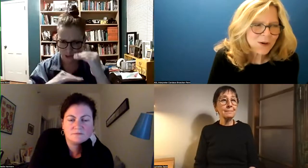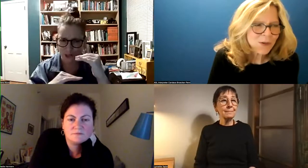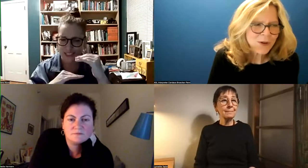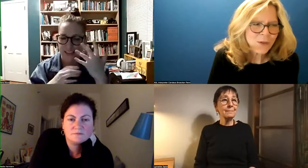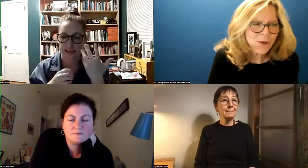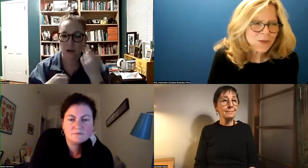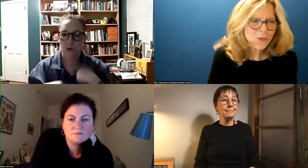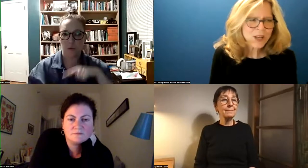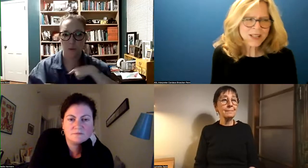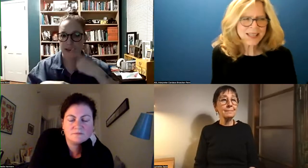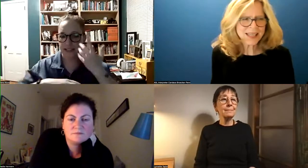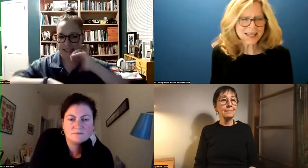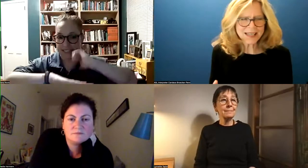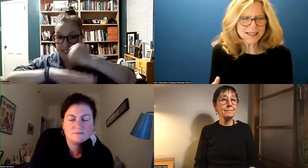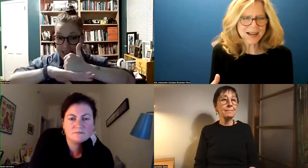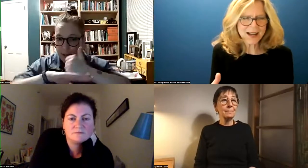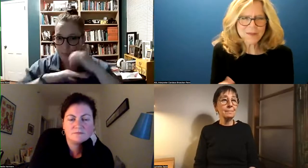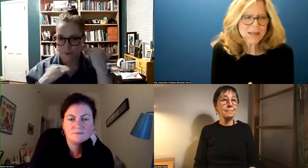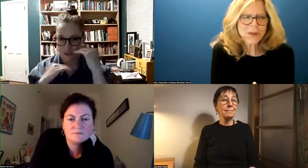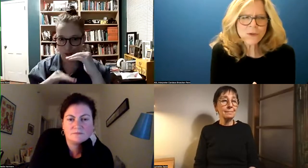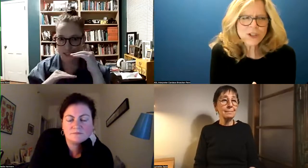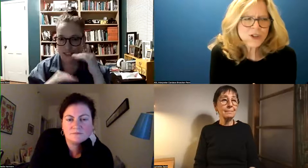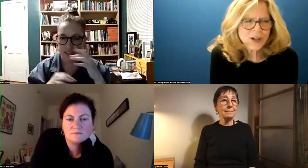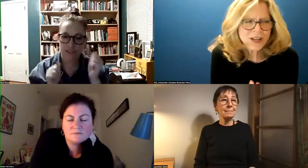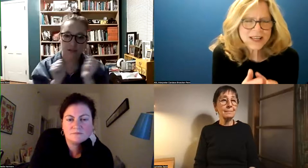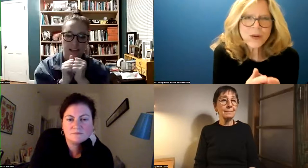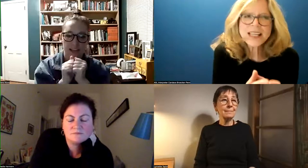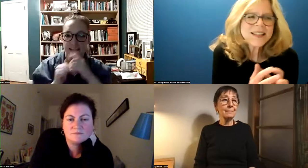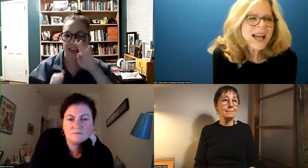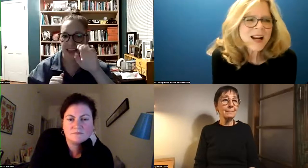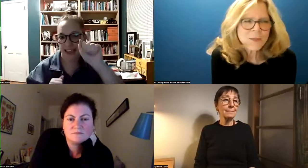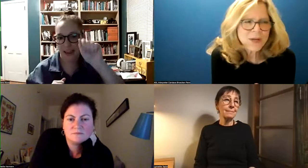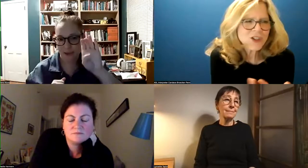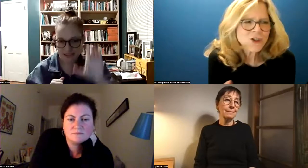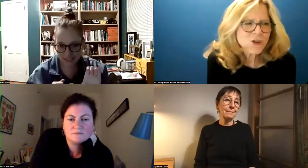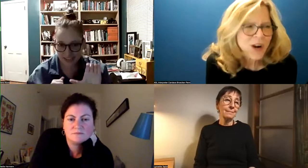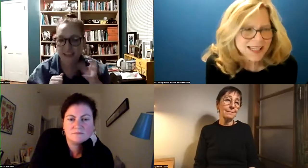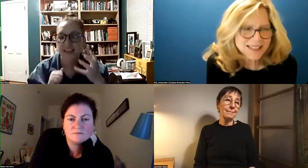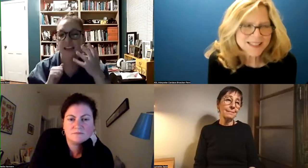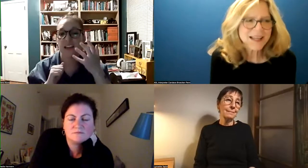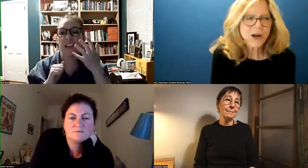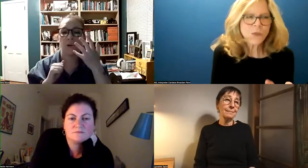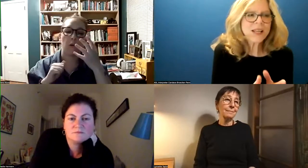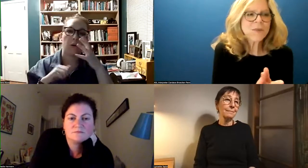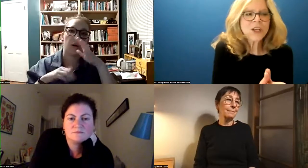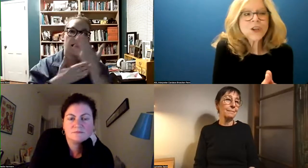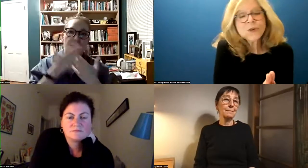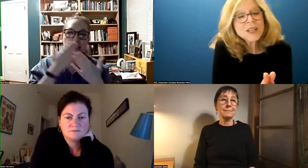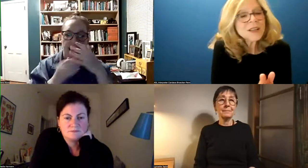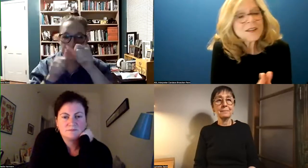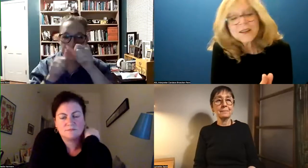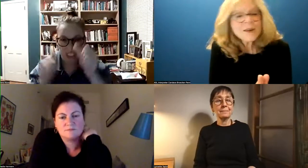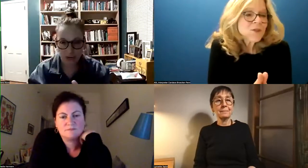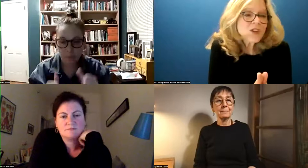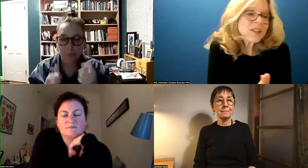It's with really, I mean, it can be, we can set up constraints. We can be